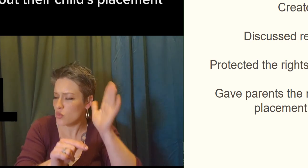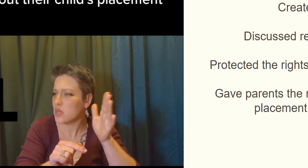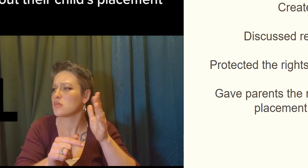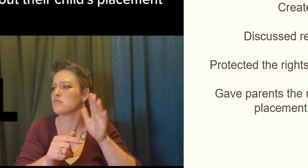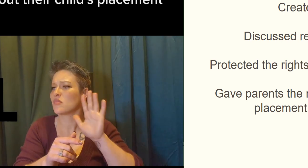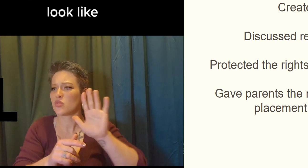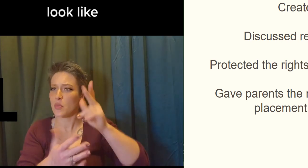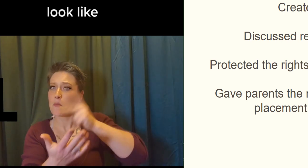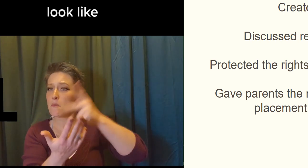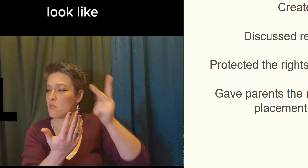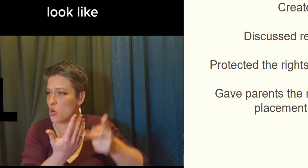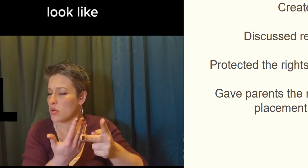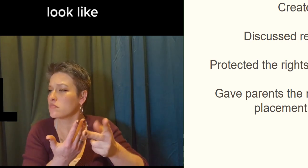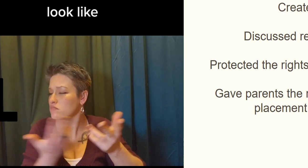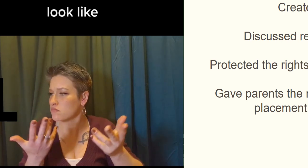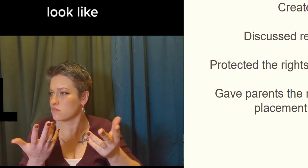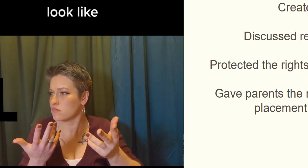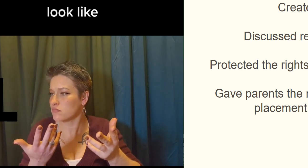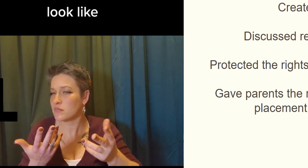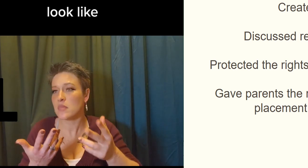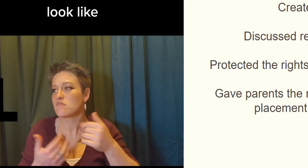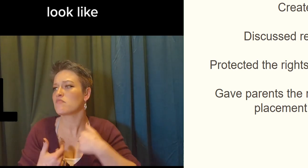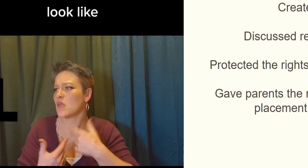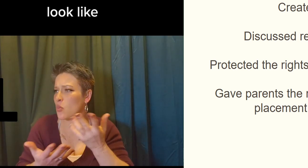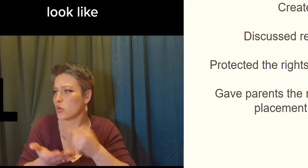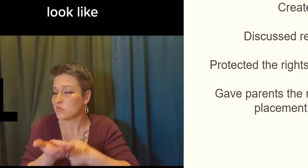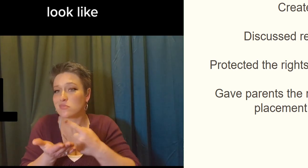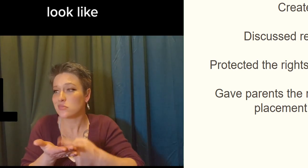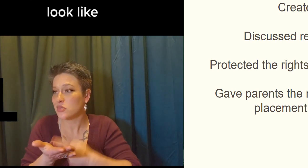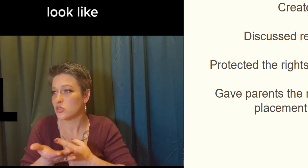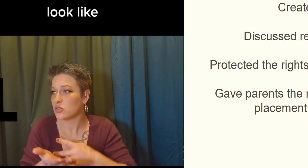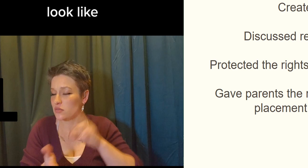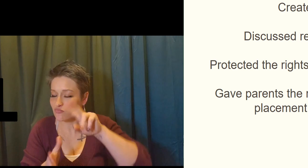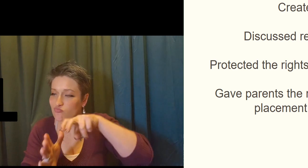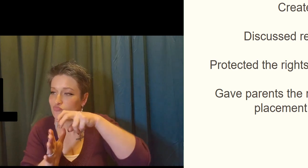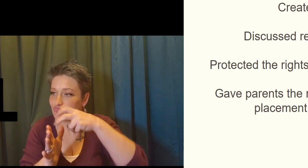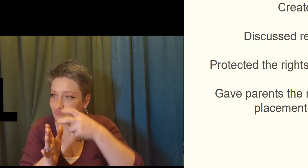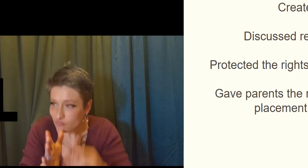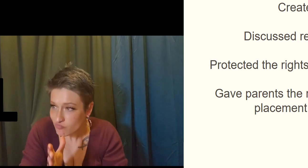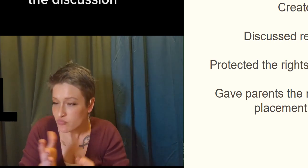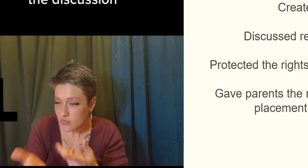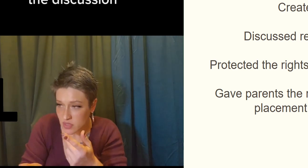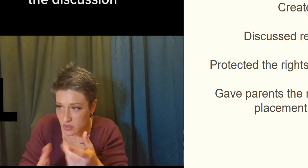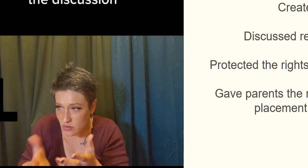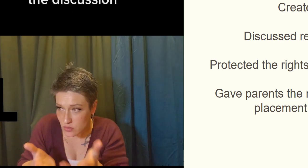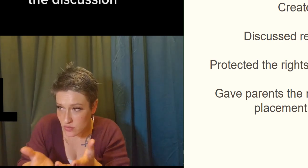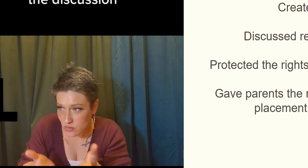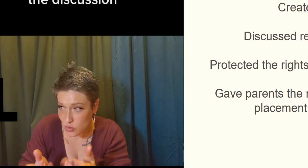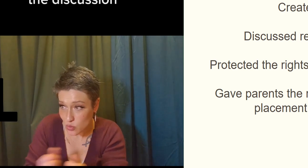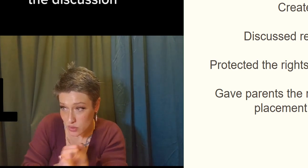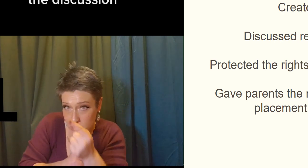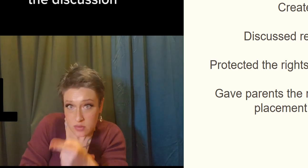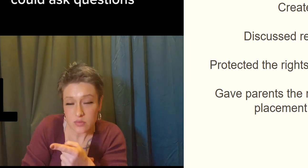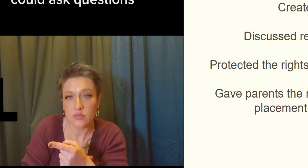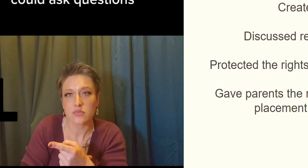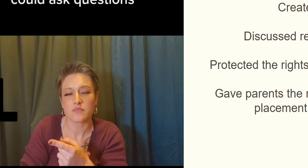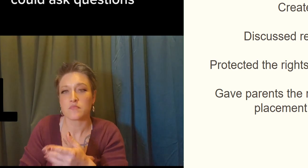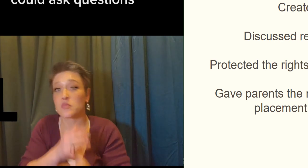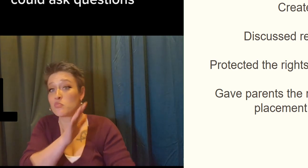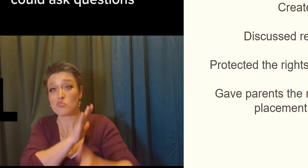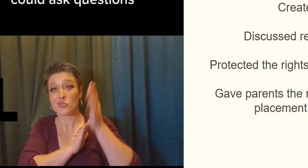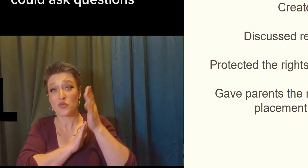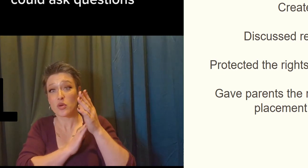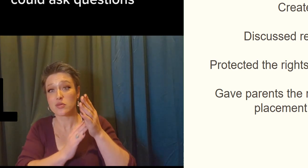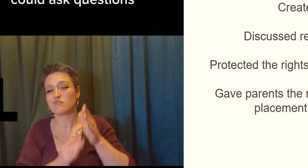placement, where they want to go to school, what programs that'll look like. It means that they could be in the discussion, they could get